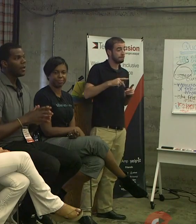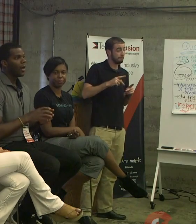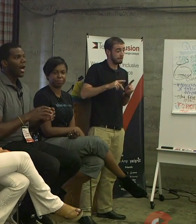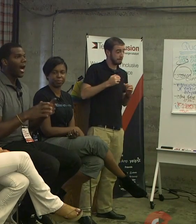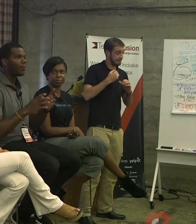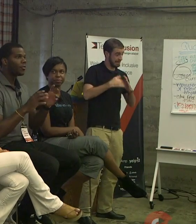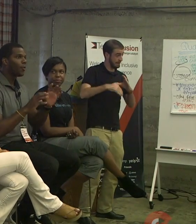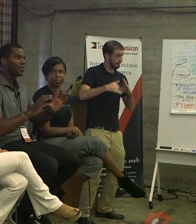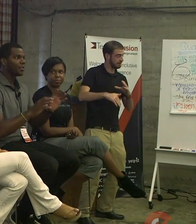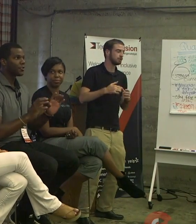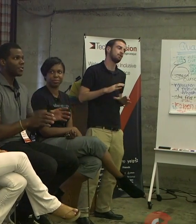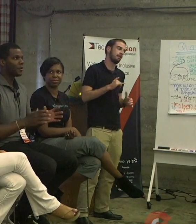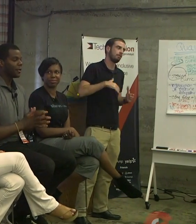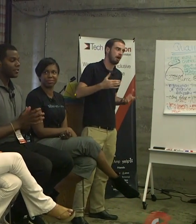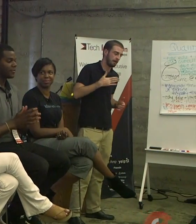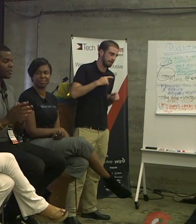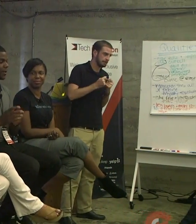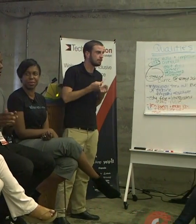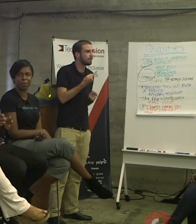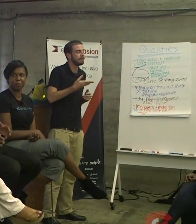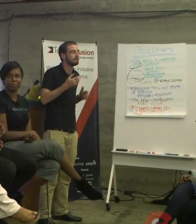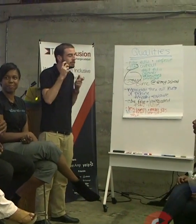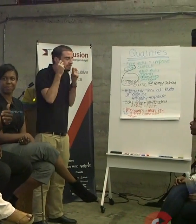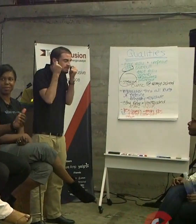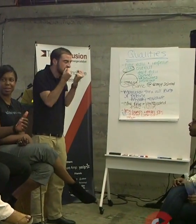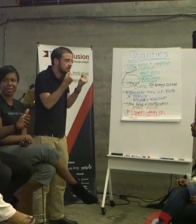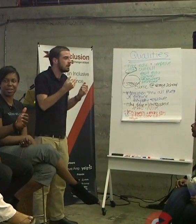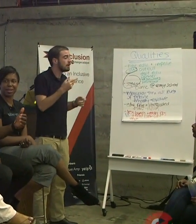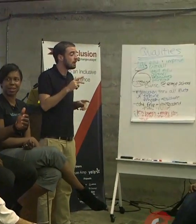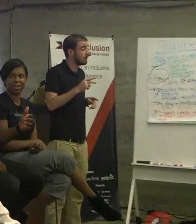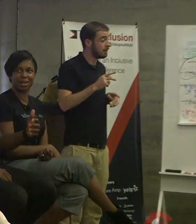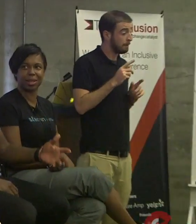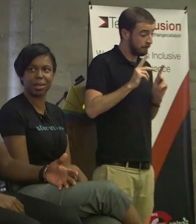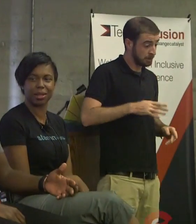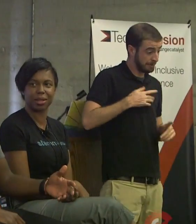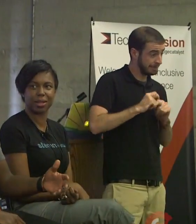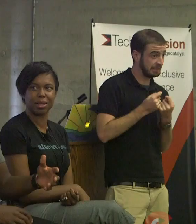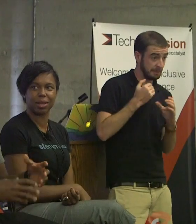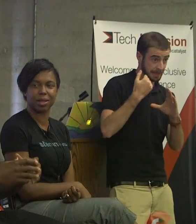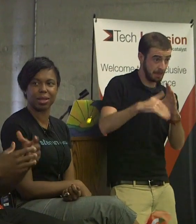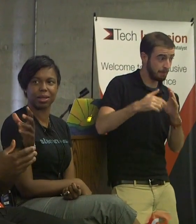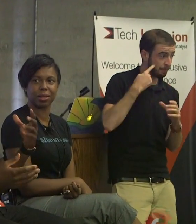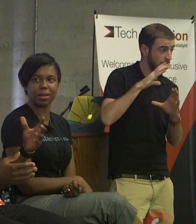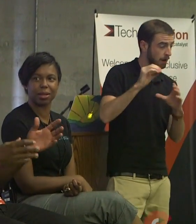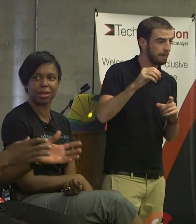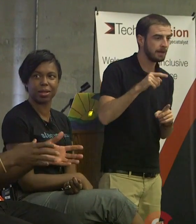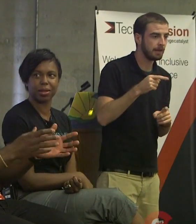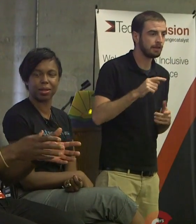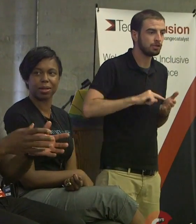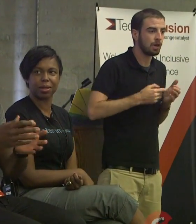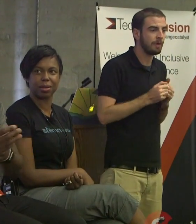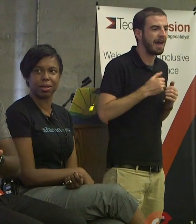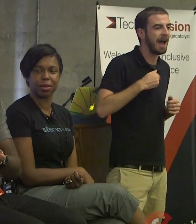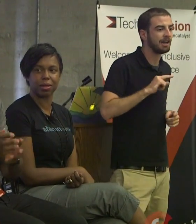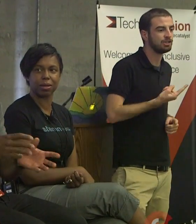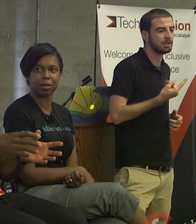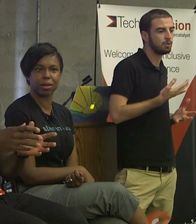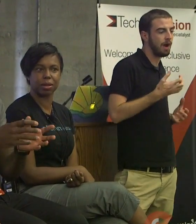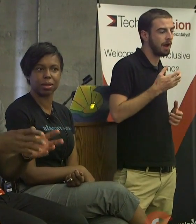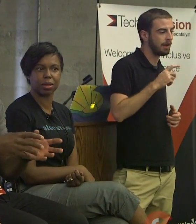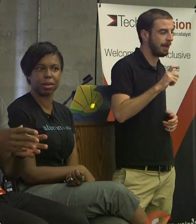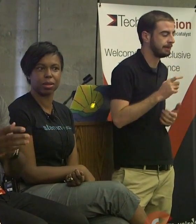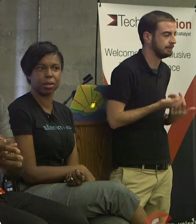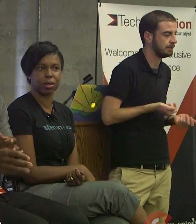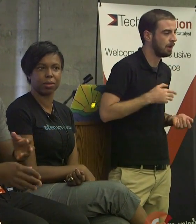team, the one thing that drives me crazy, if somebody on my team sends an email to a company and they started with, I just want X, or I just